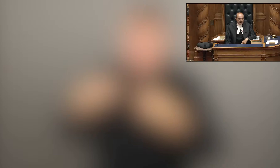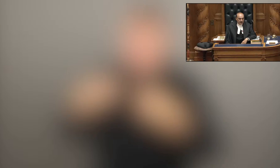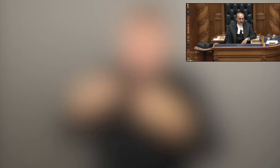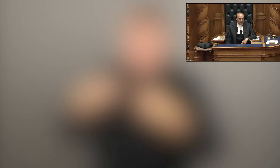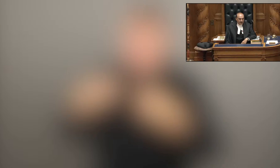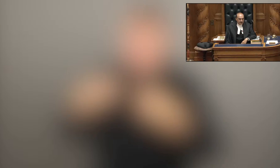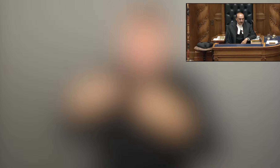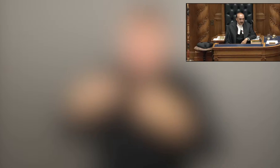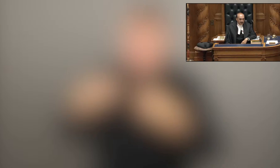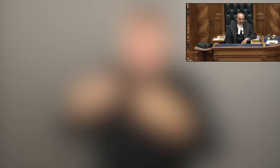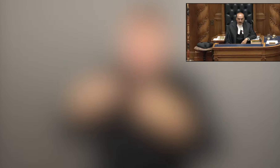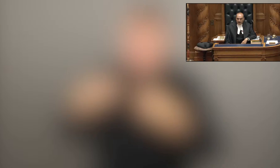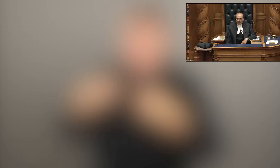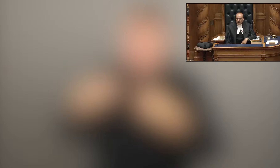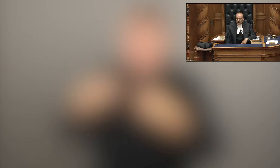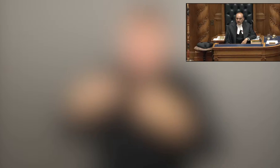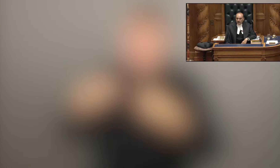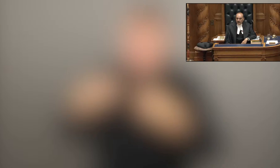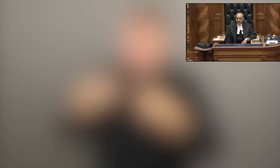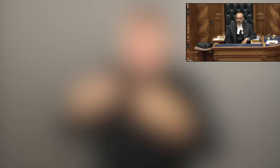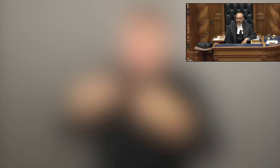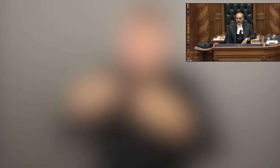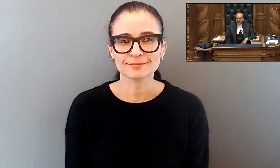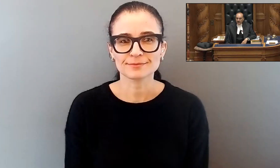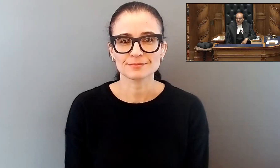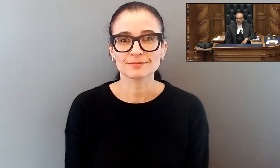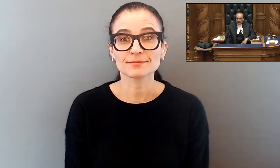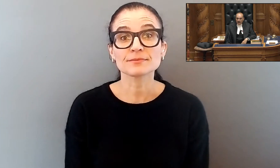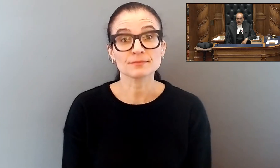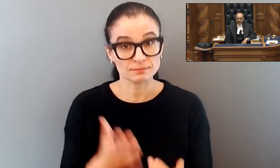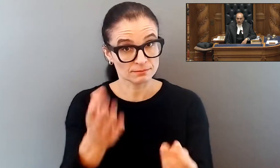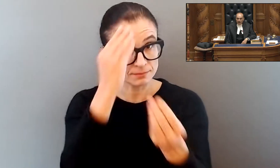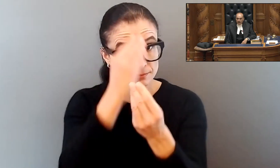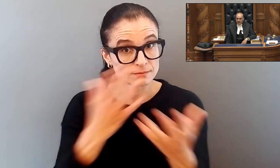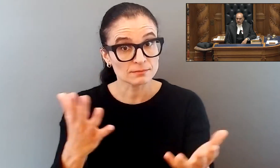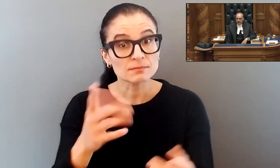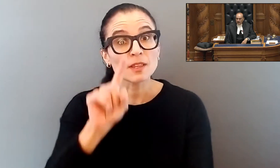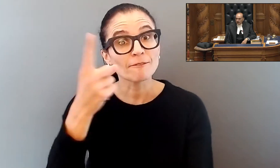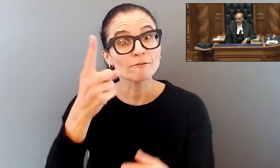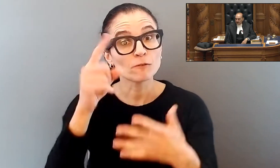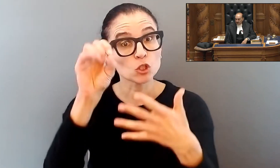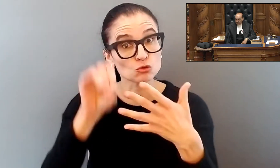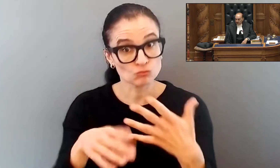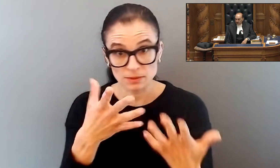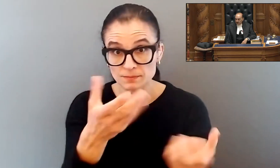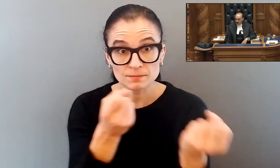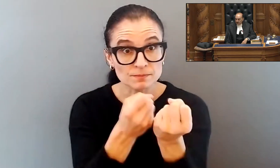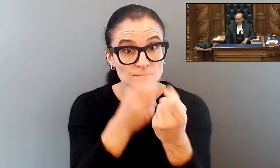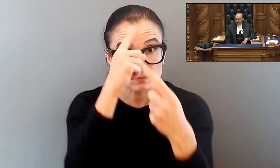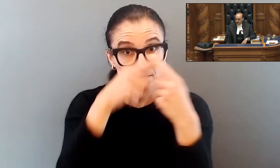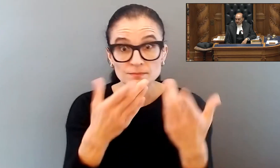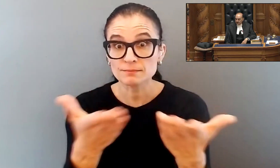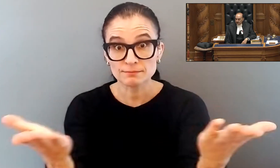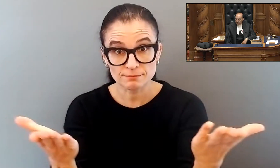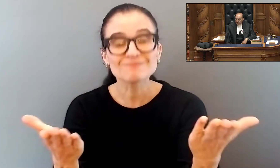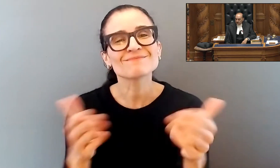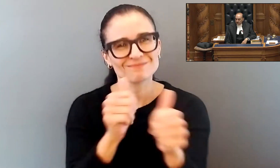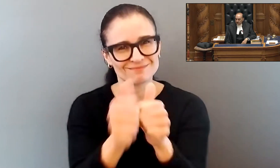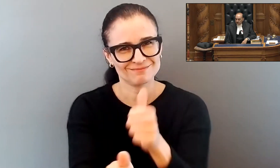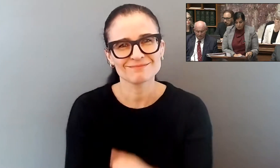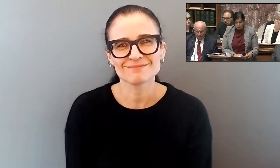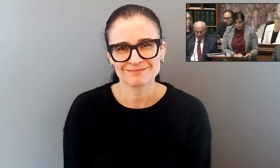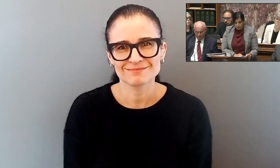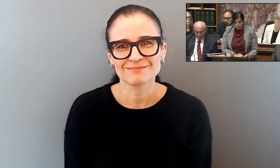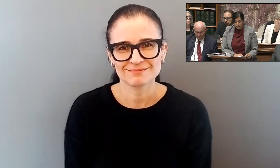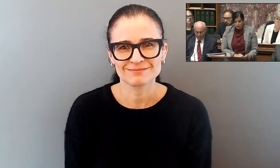Members, this is the first reading of the bill. All those in favor say aye. Aye. Opposed? Motion carried. Minister. Speaker, I move